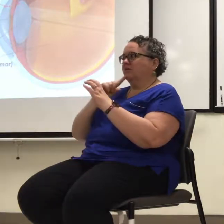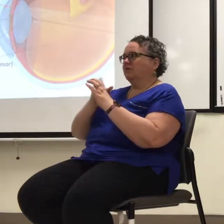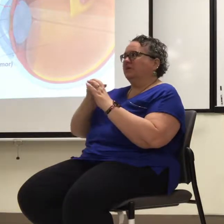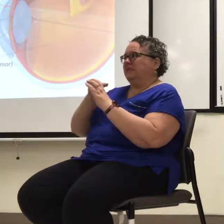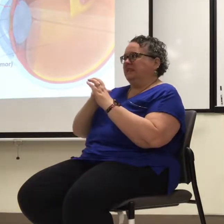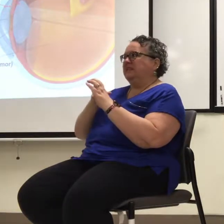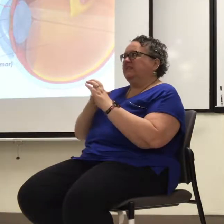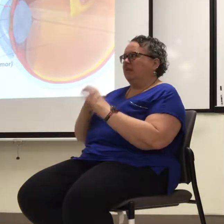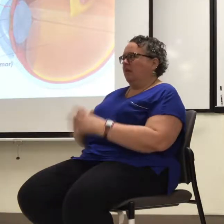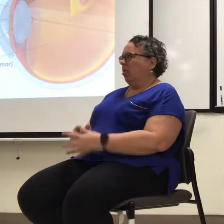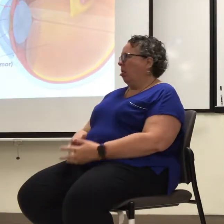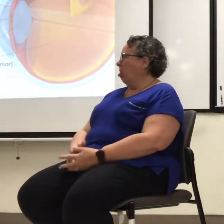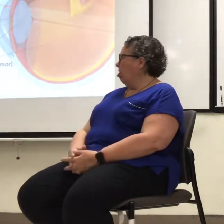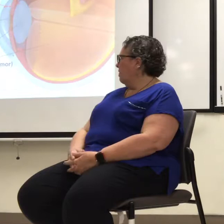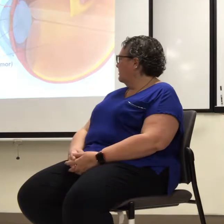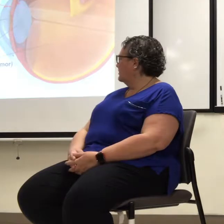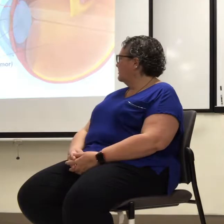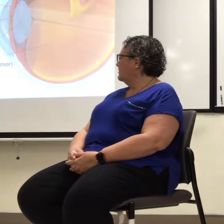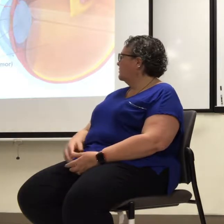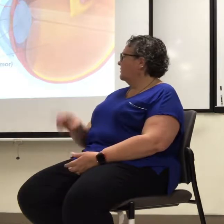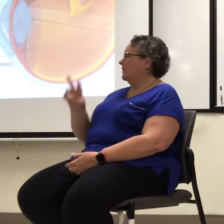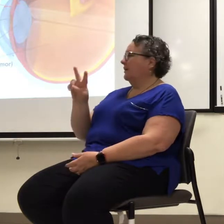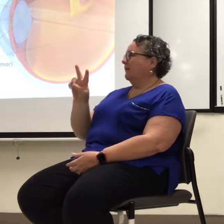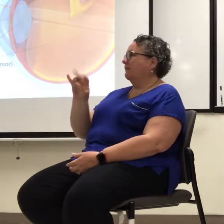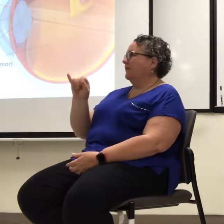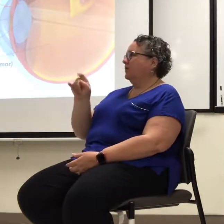Vitreous body, or just call it humor.